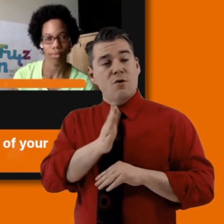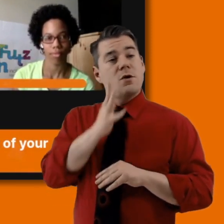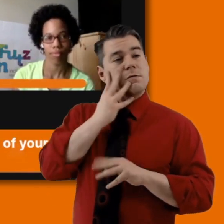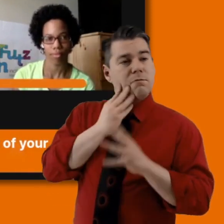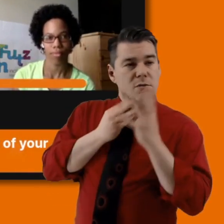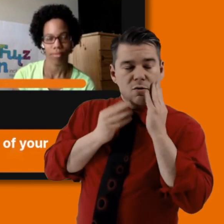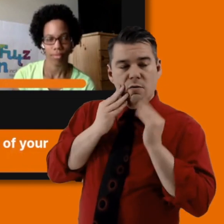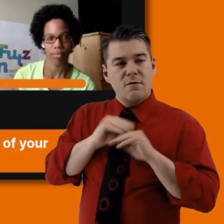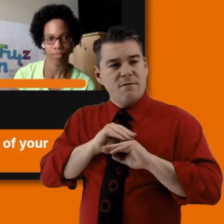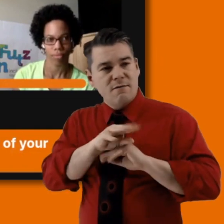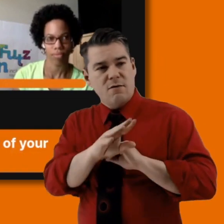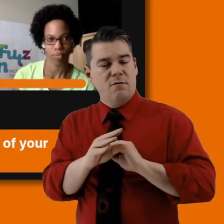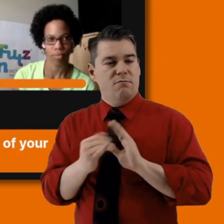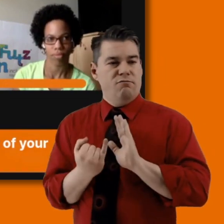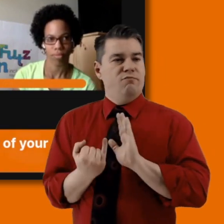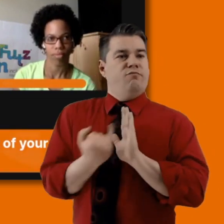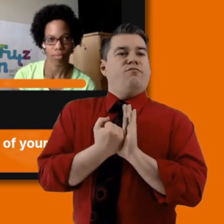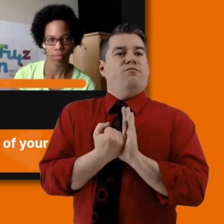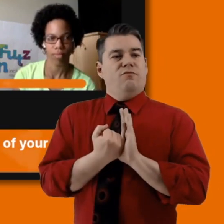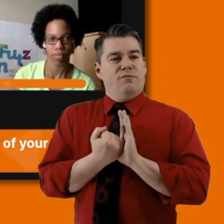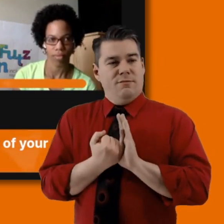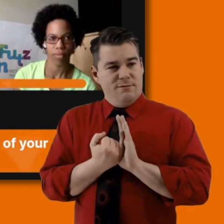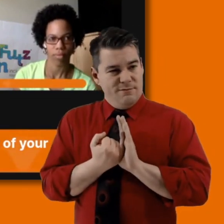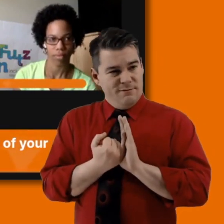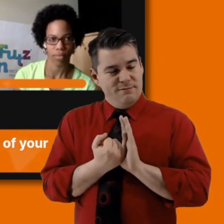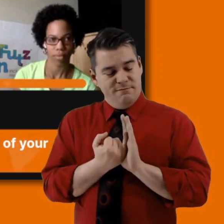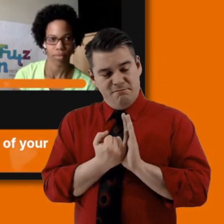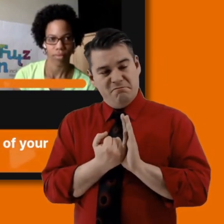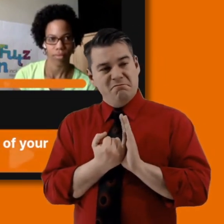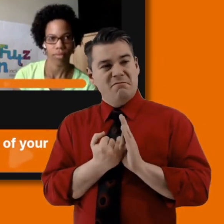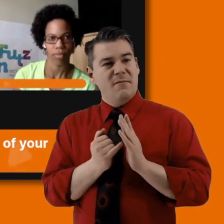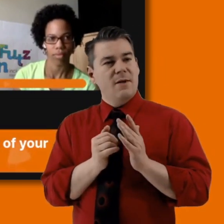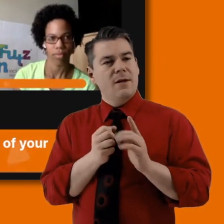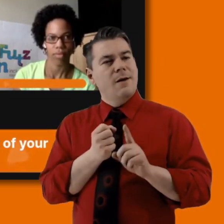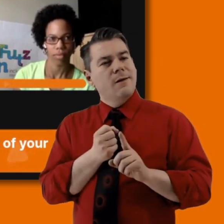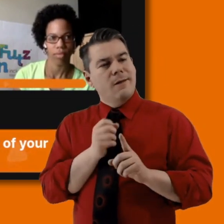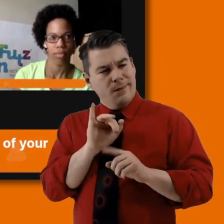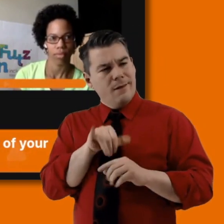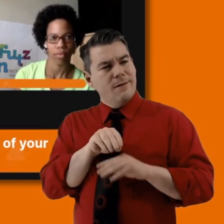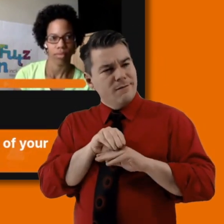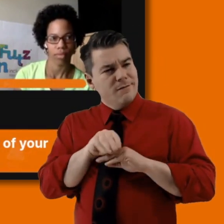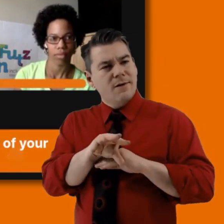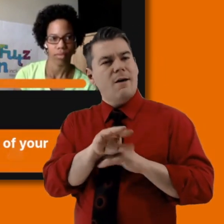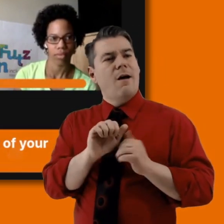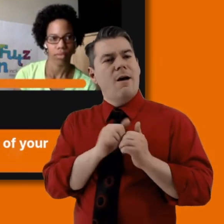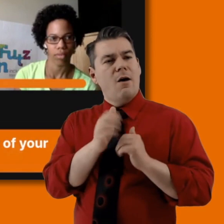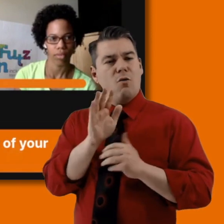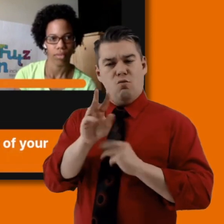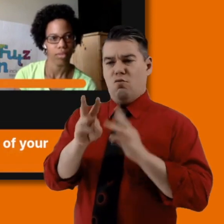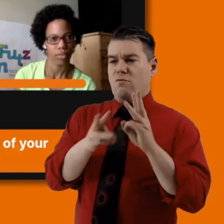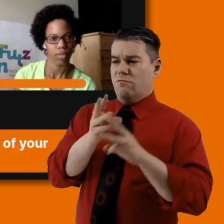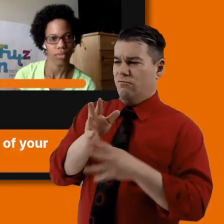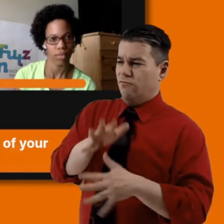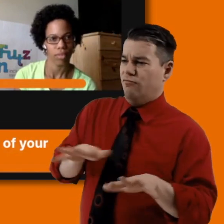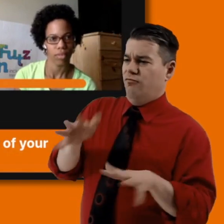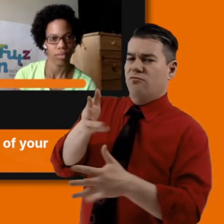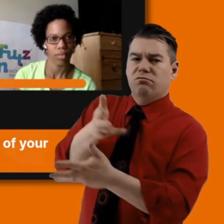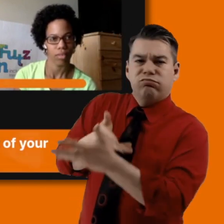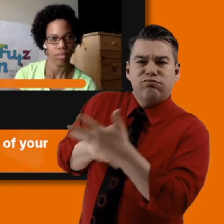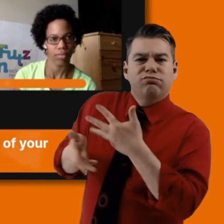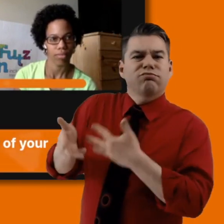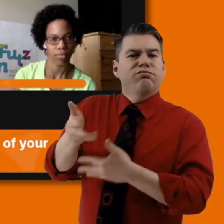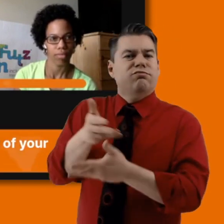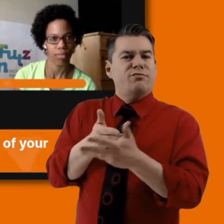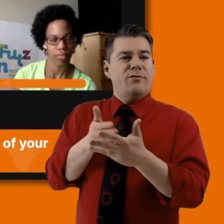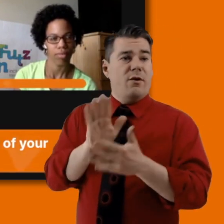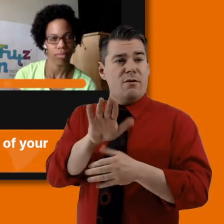they are, and how all of those things impact how they interact with the world and how their occupations